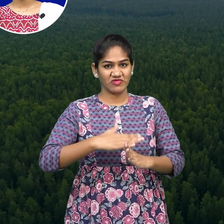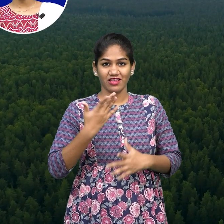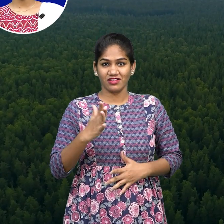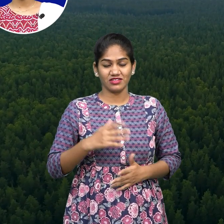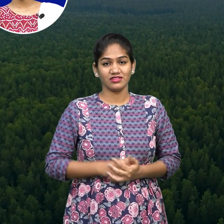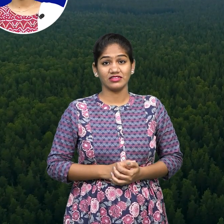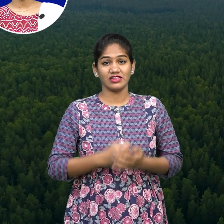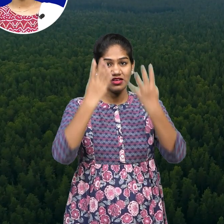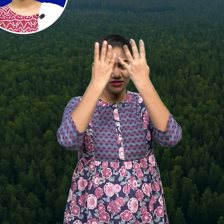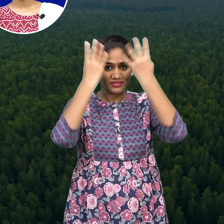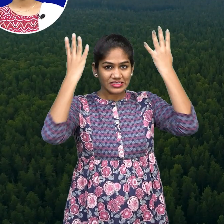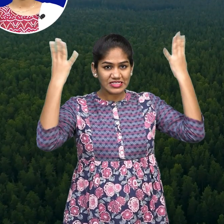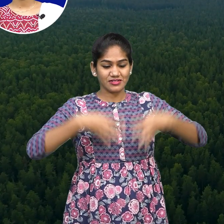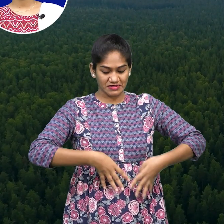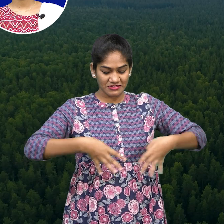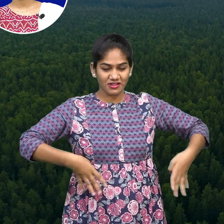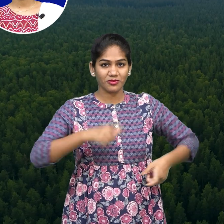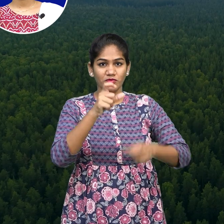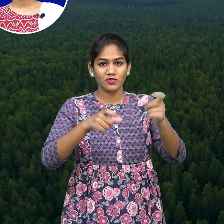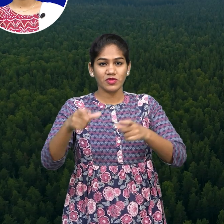for the tribal people.